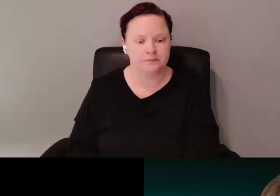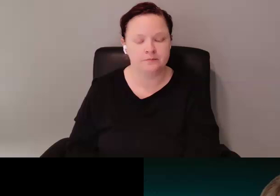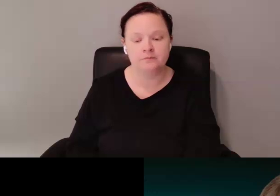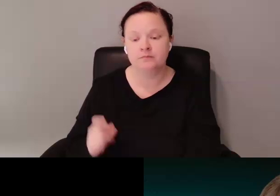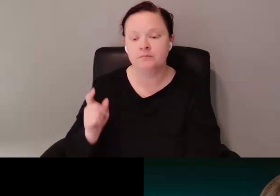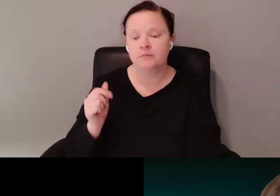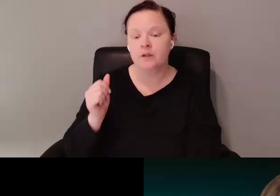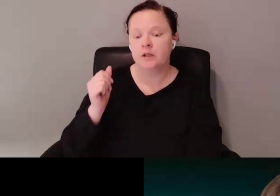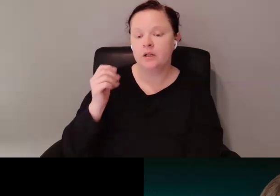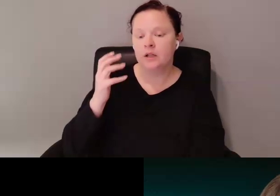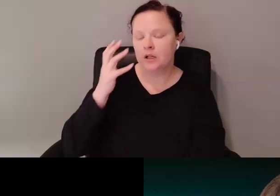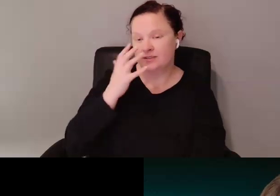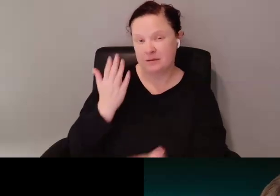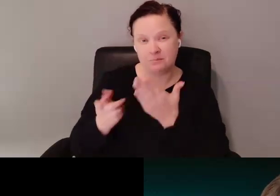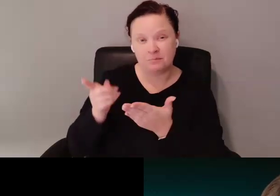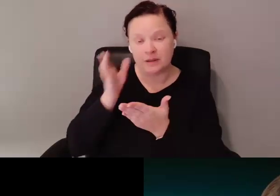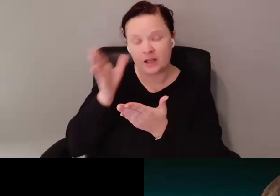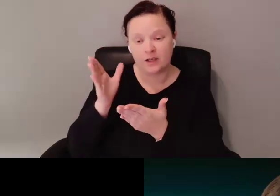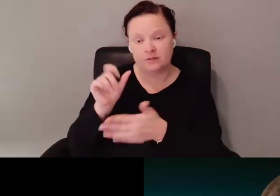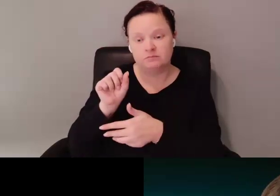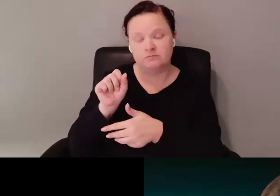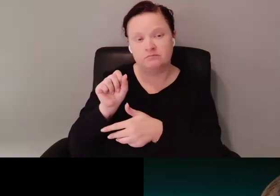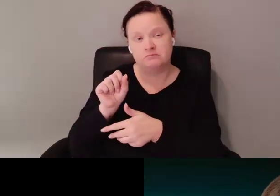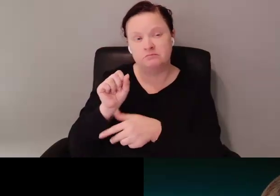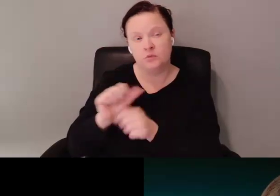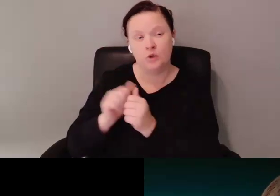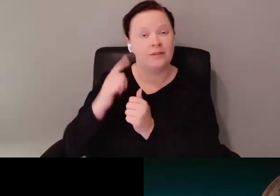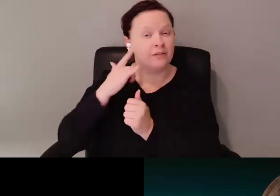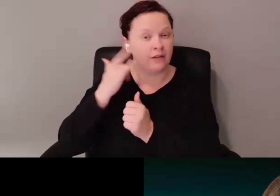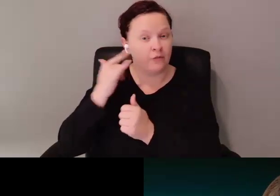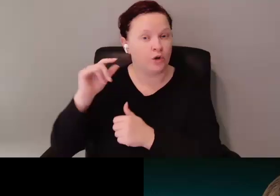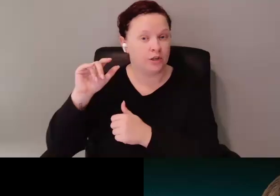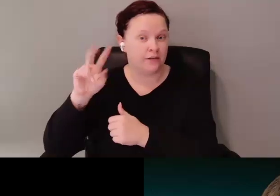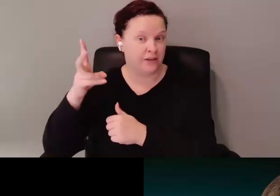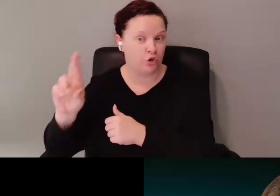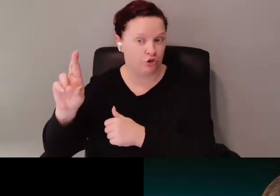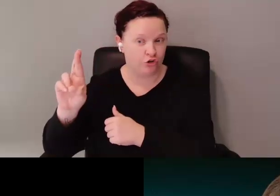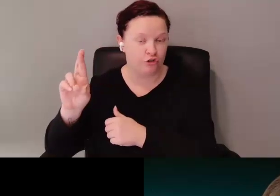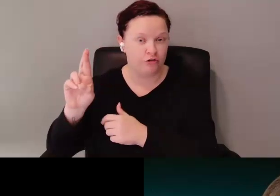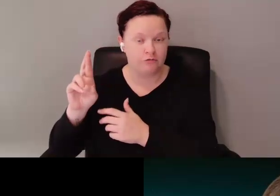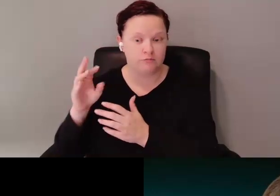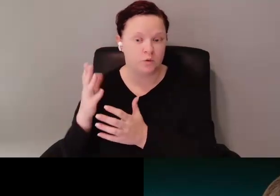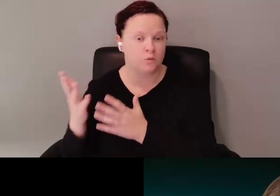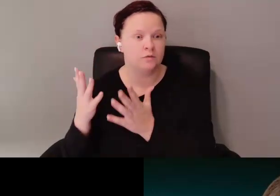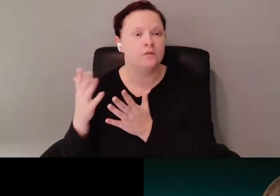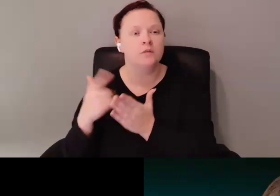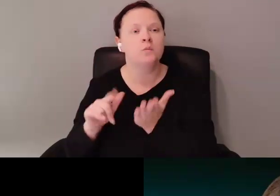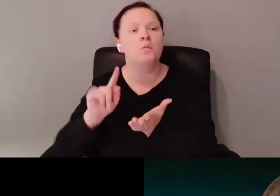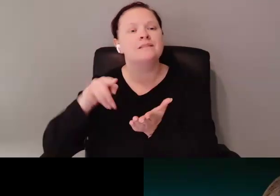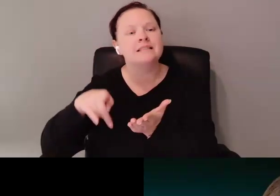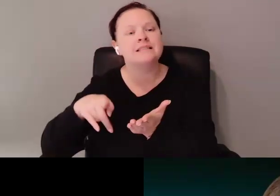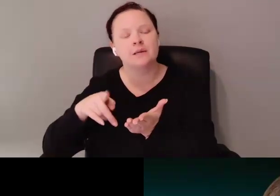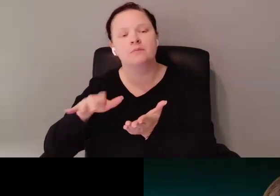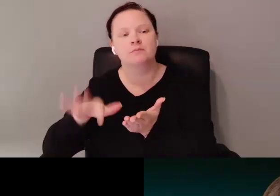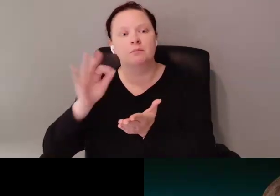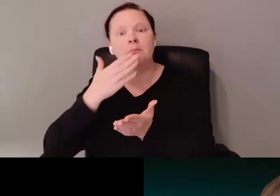be working with California VR. And Okay. so what's a tip to find the best